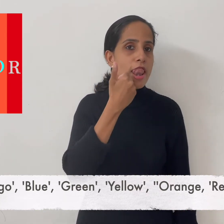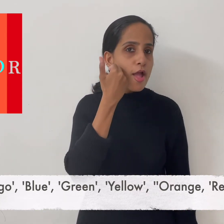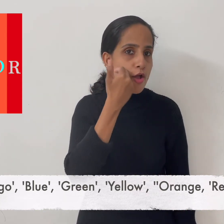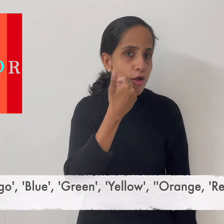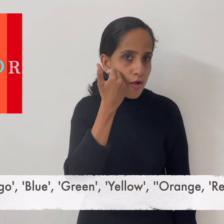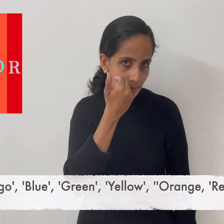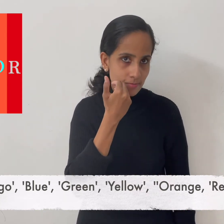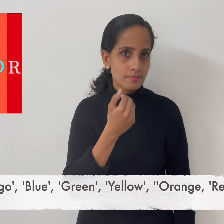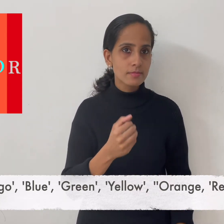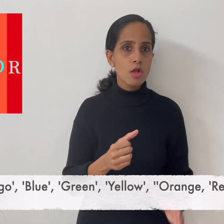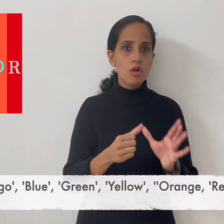yellow,